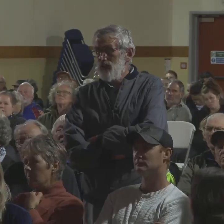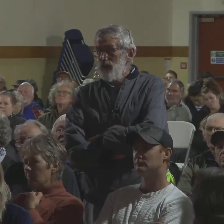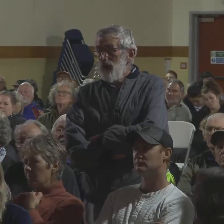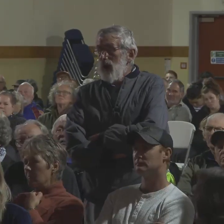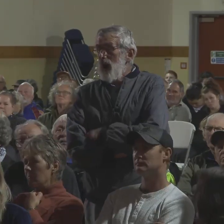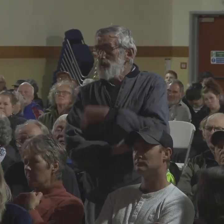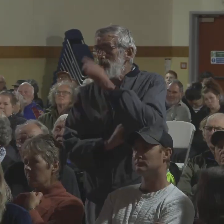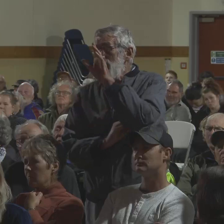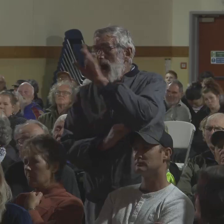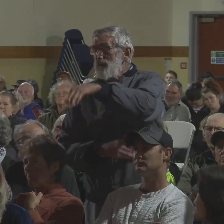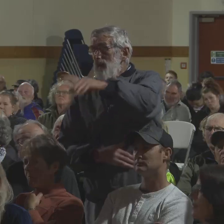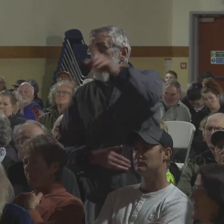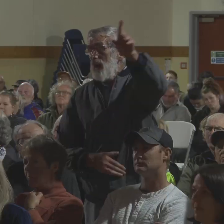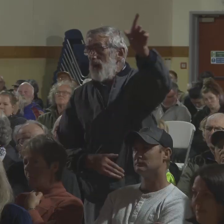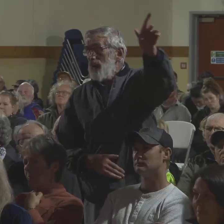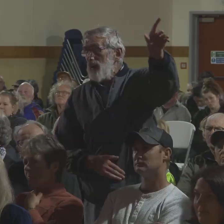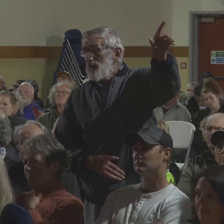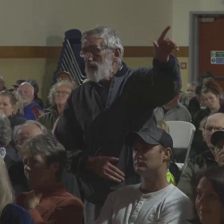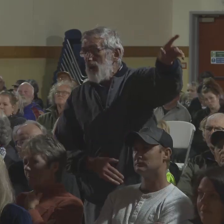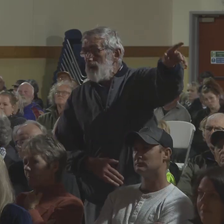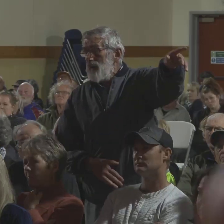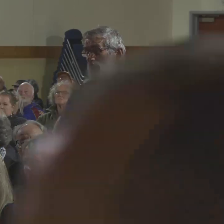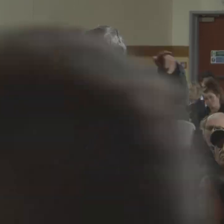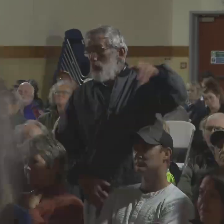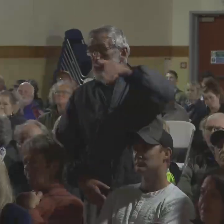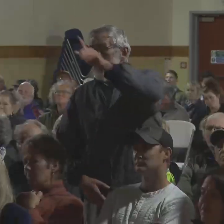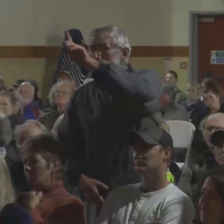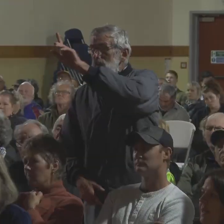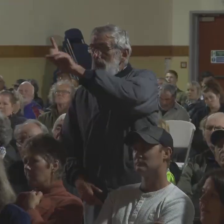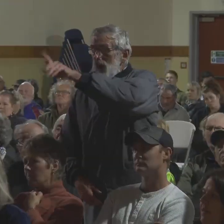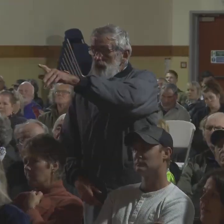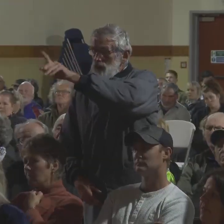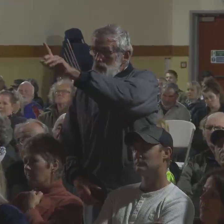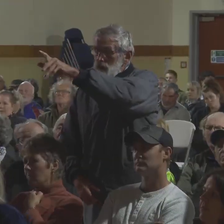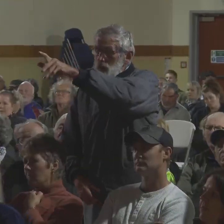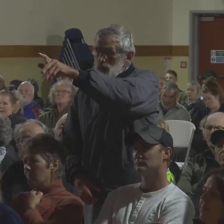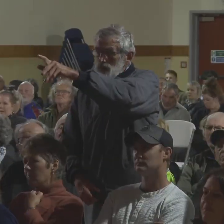So it would be good if we could take questions at the end of the presentation.